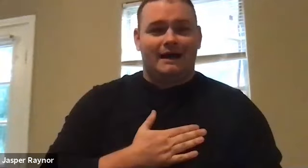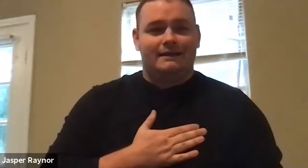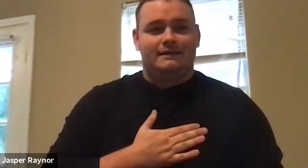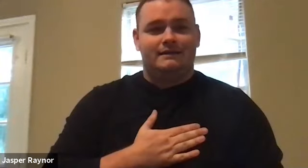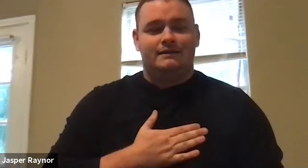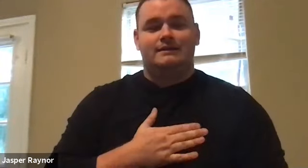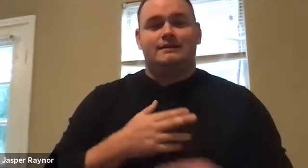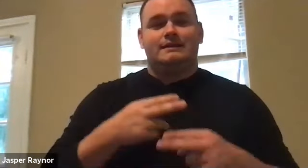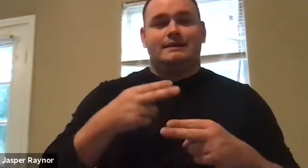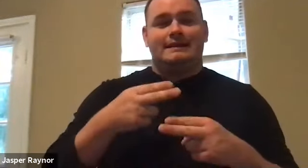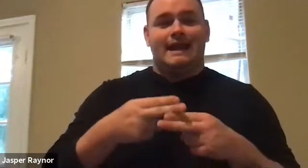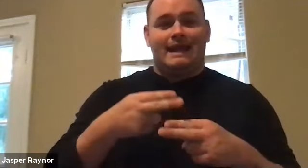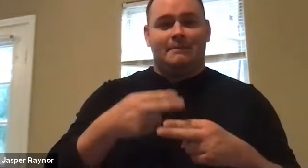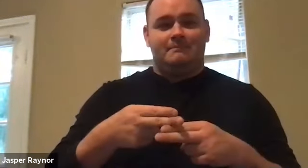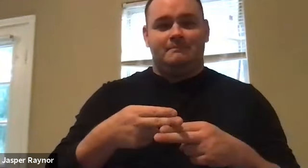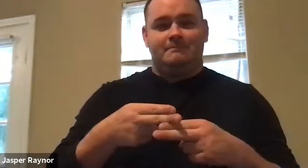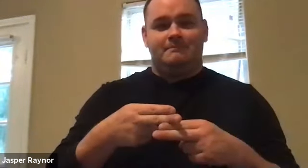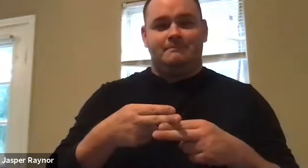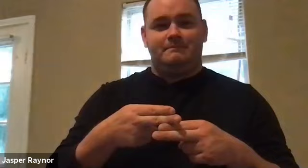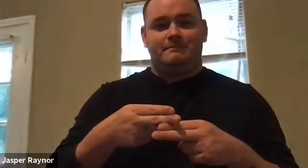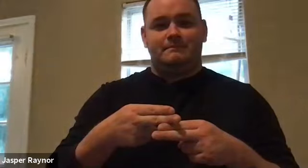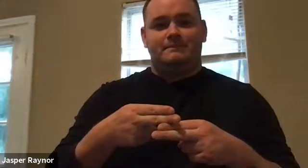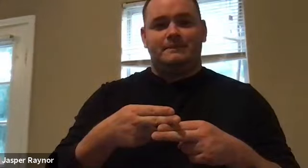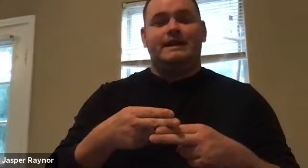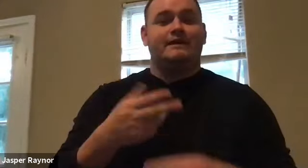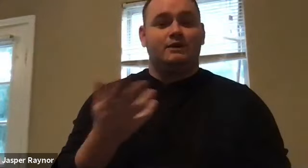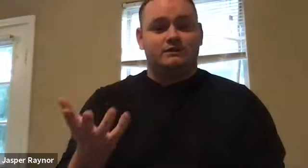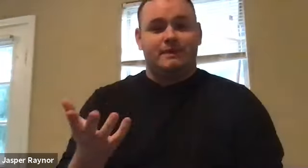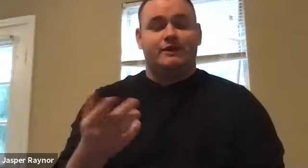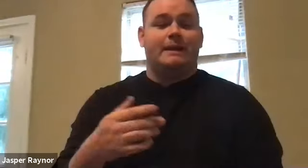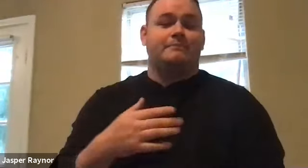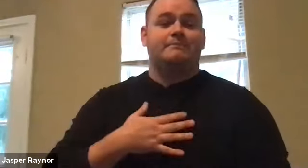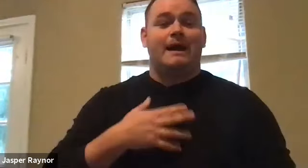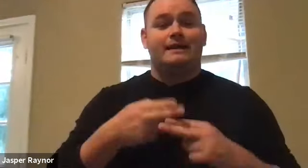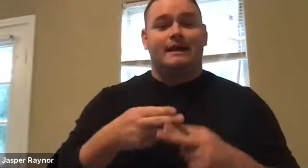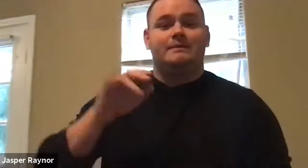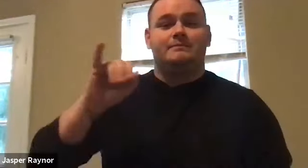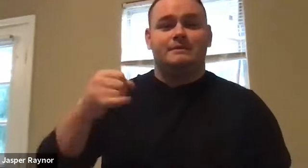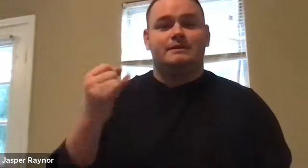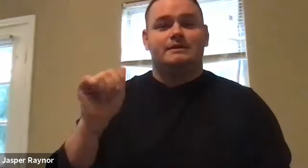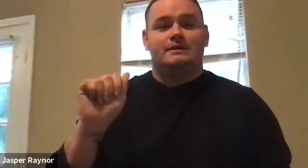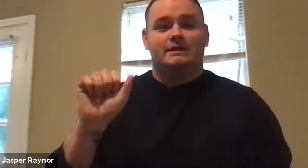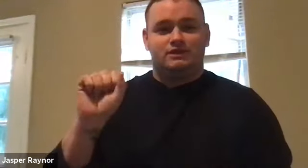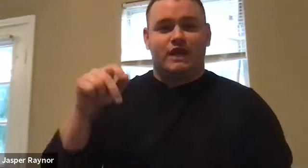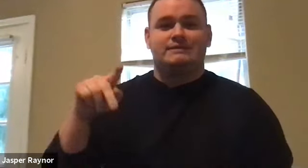my name, and then you spell your name. My name is Jasper.